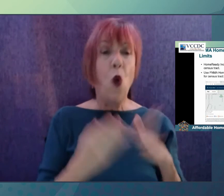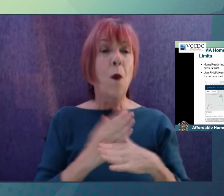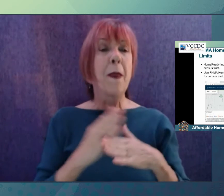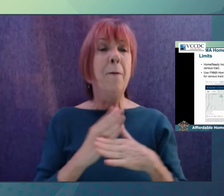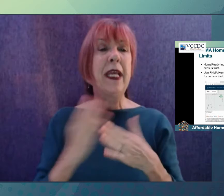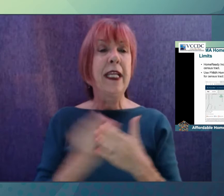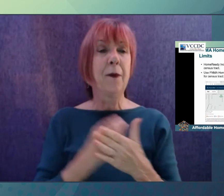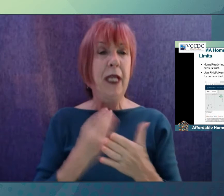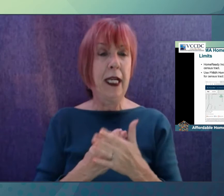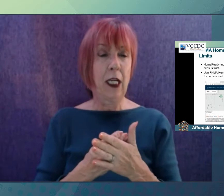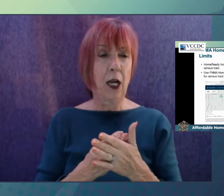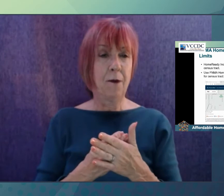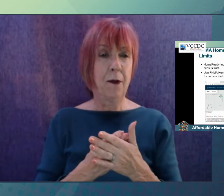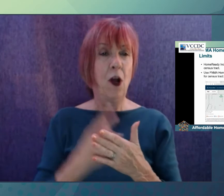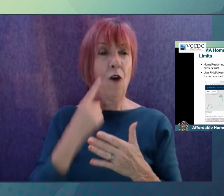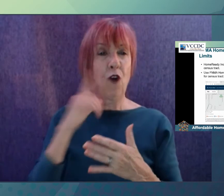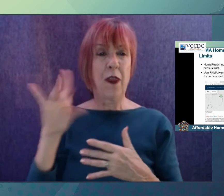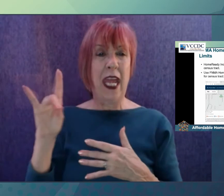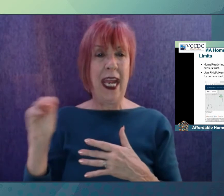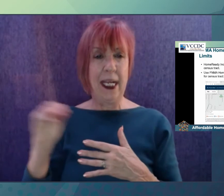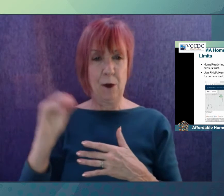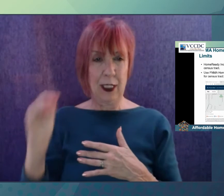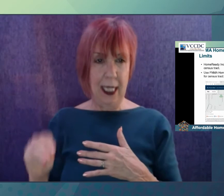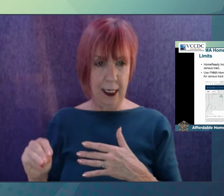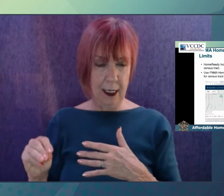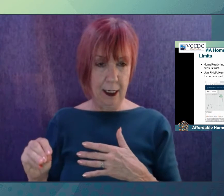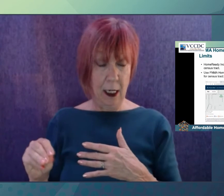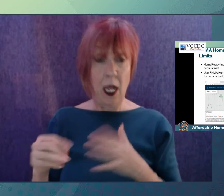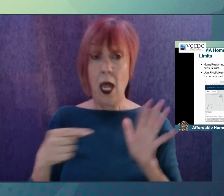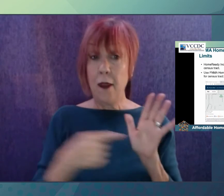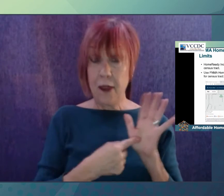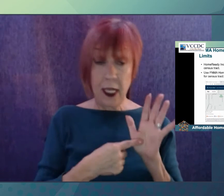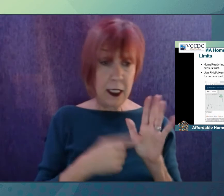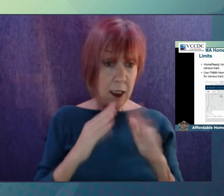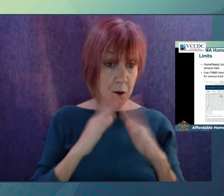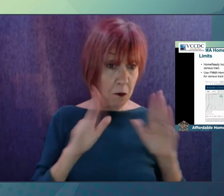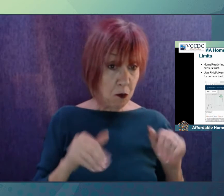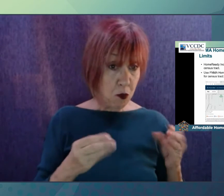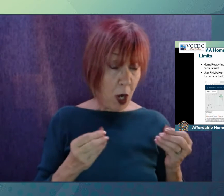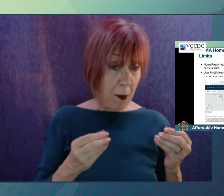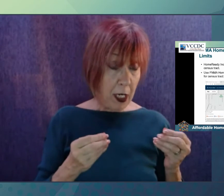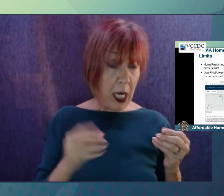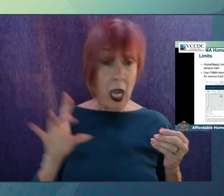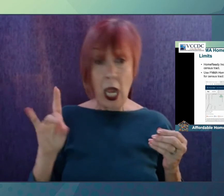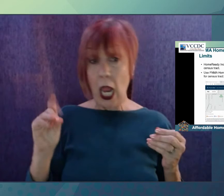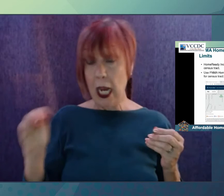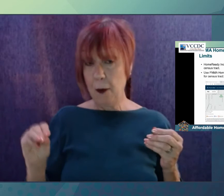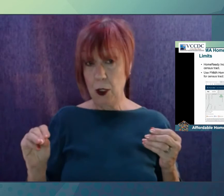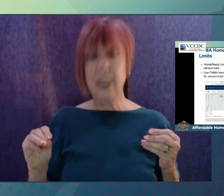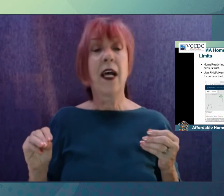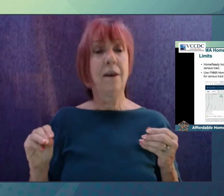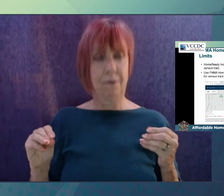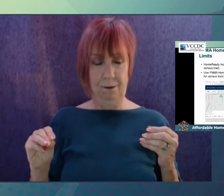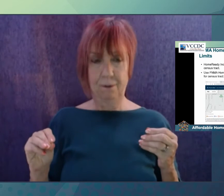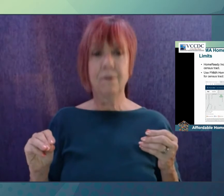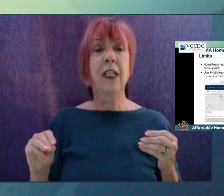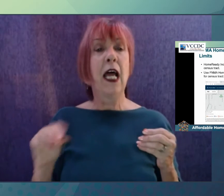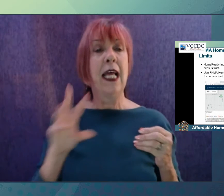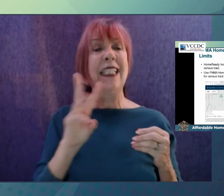with the 80% piece of that. This particular property in here, you can see that the 80% of the area median income